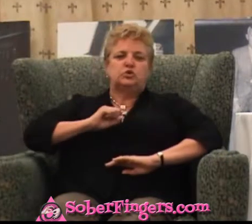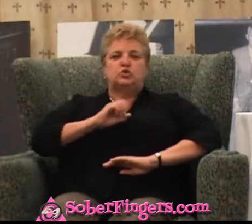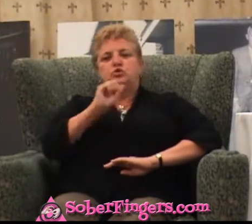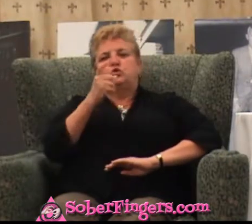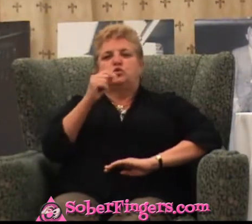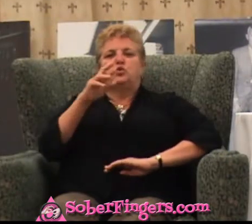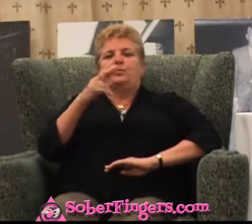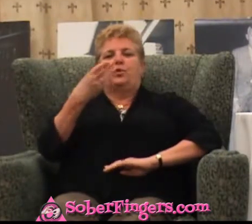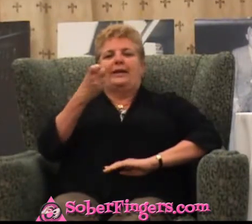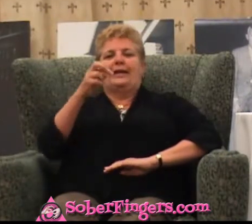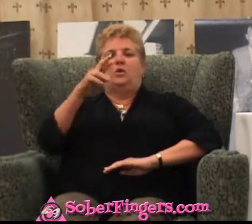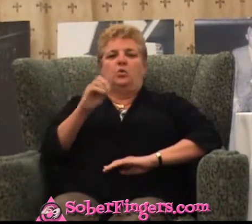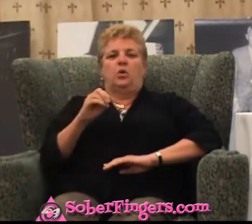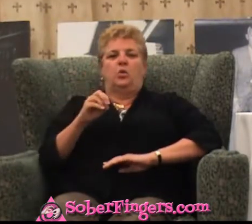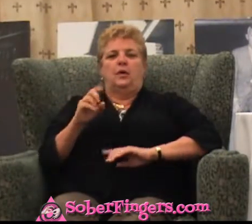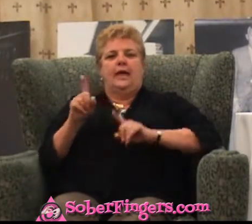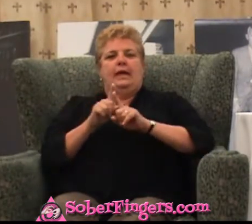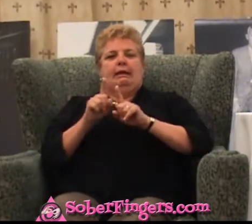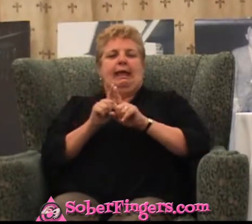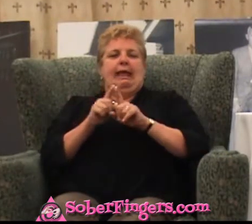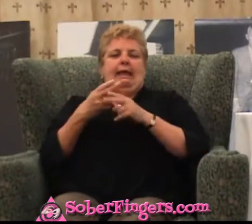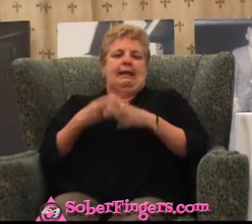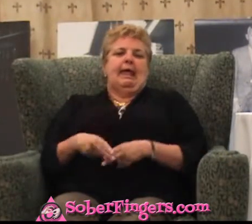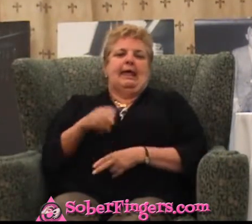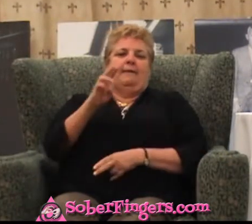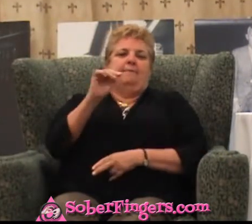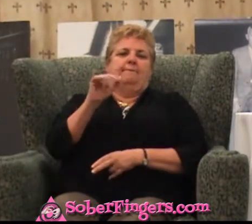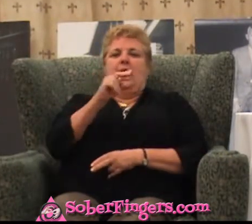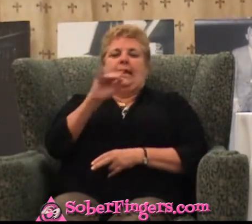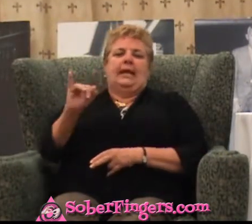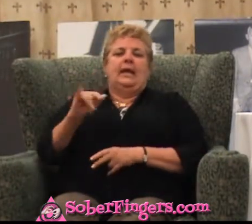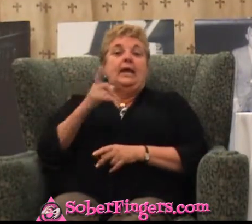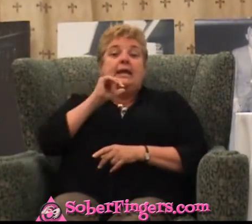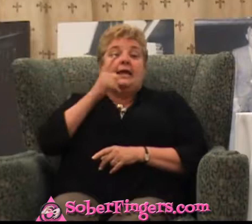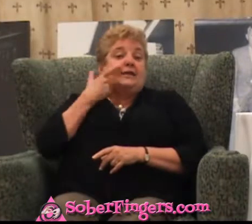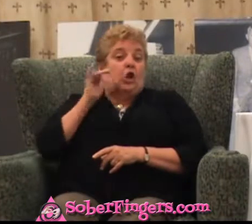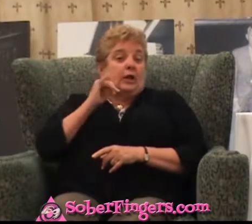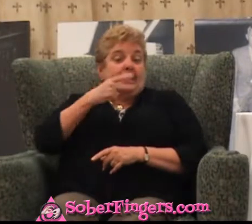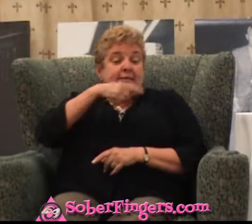He may not look black to you, but he was. And I would go in my mother's towel and I would get